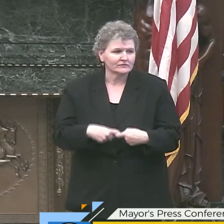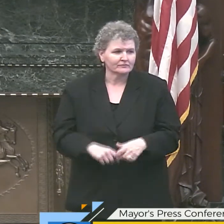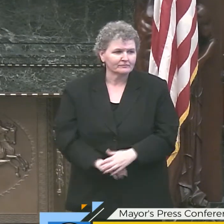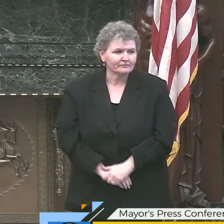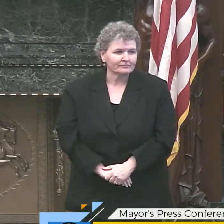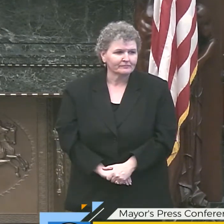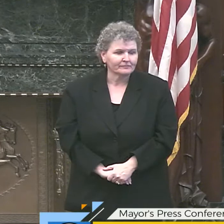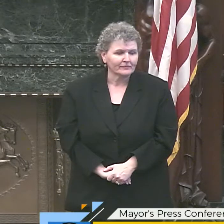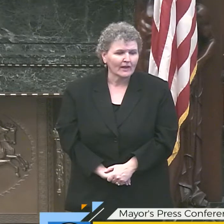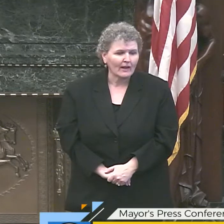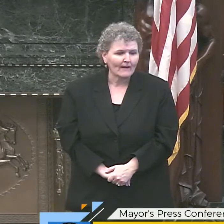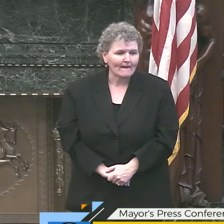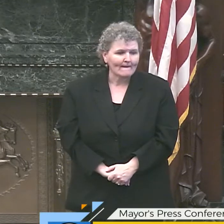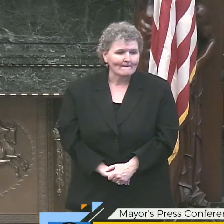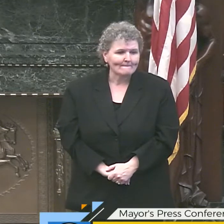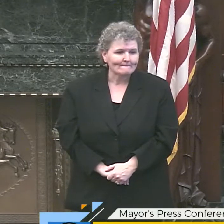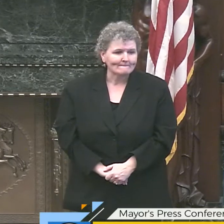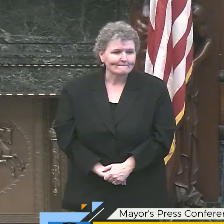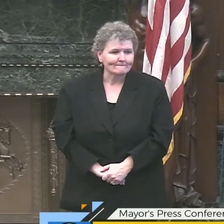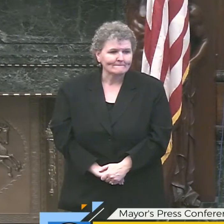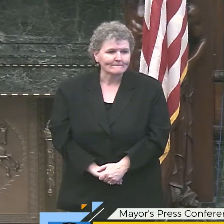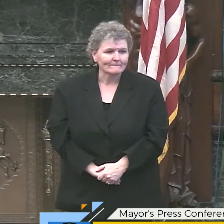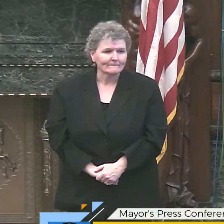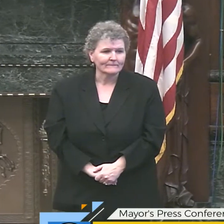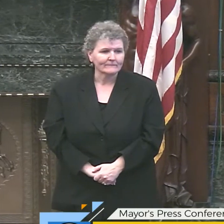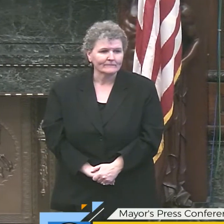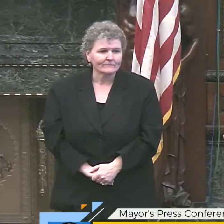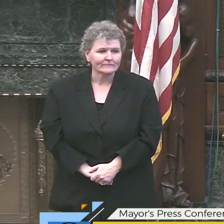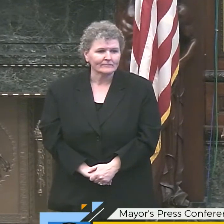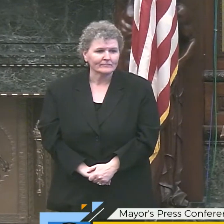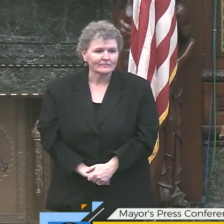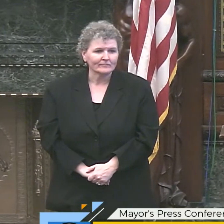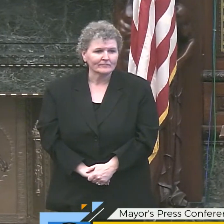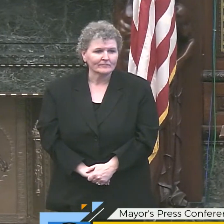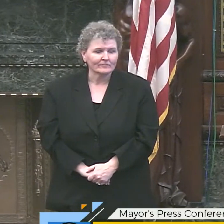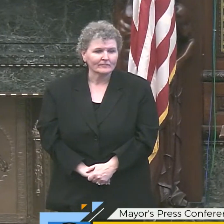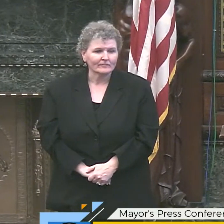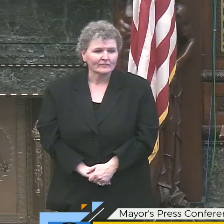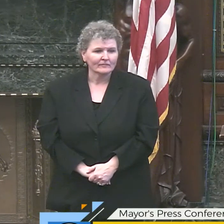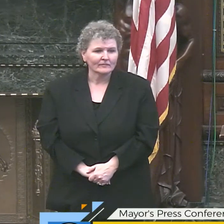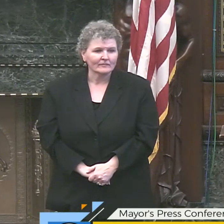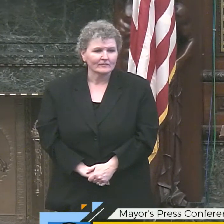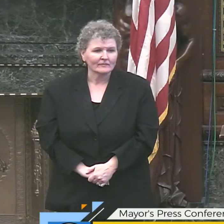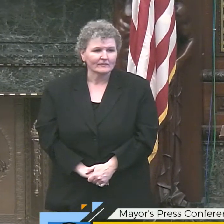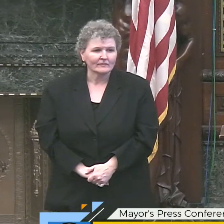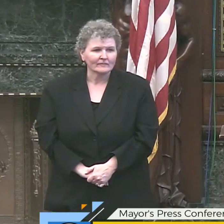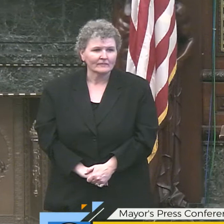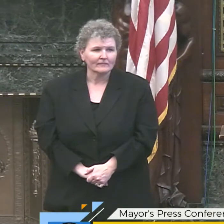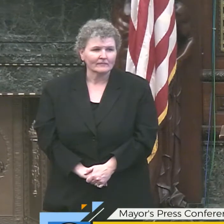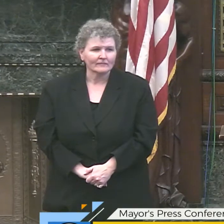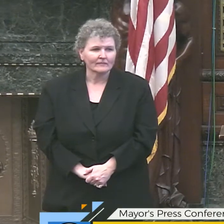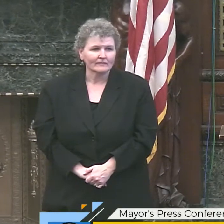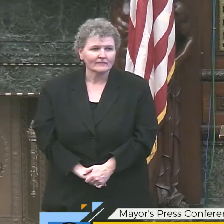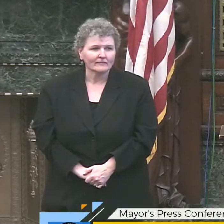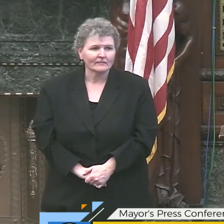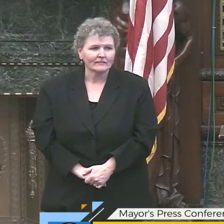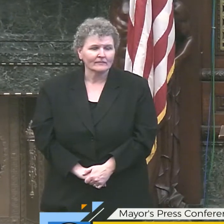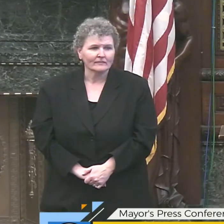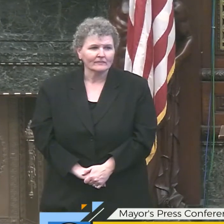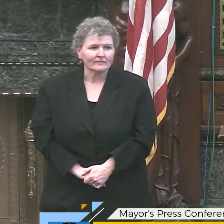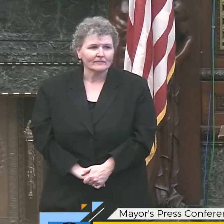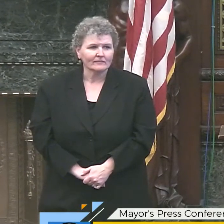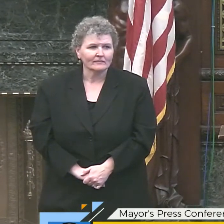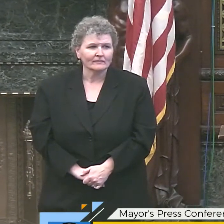Buenas tardes. El mensaje del alcalde de Filadelfia. Tristemente, anoche, en medio de la crisis provocada por esta